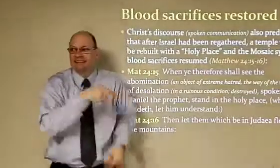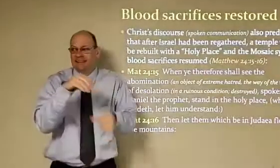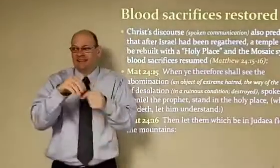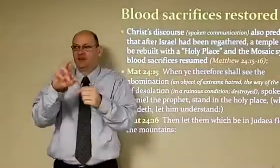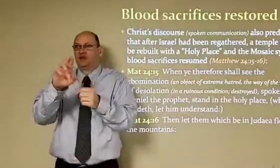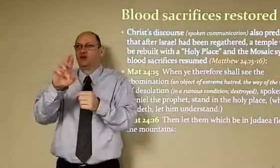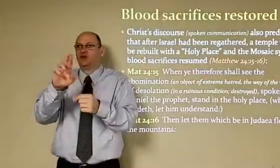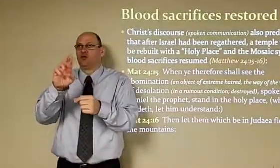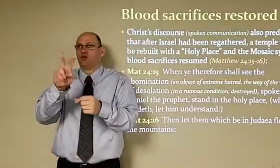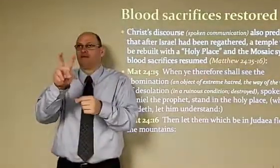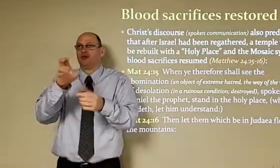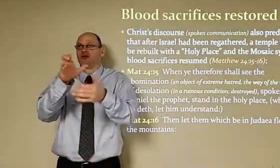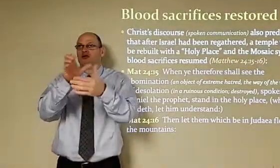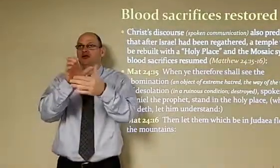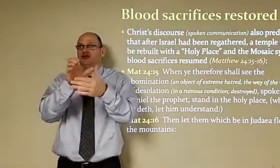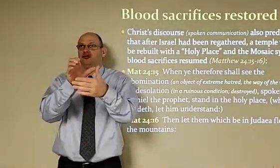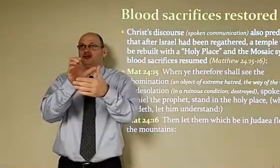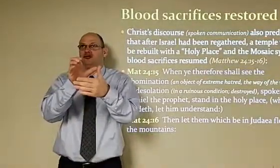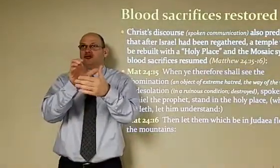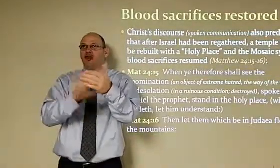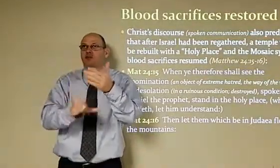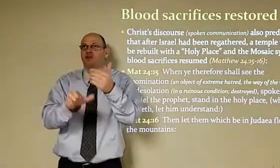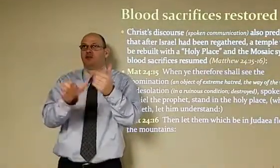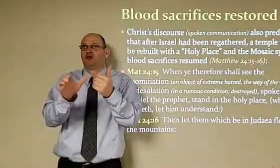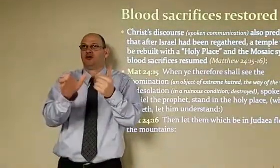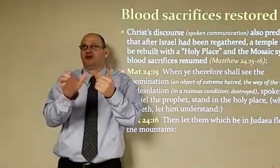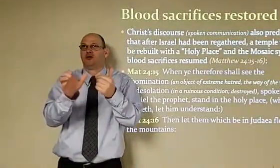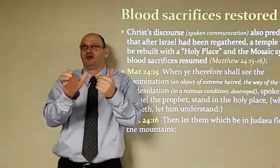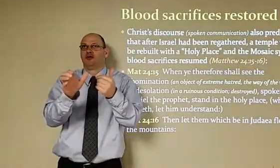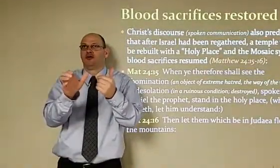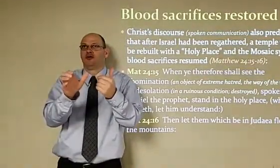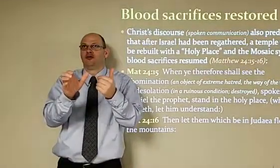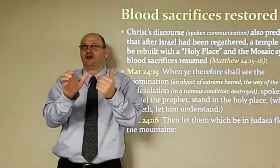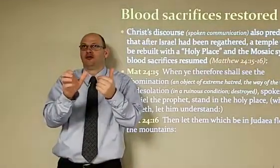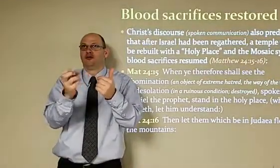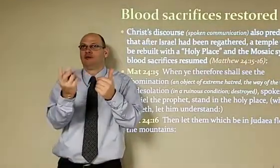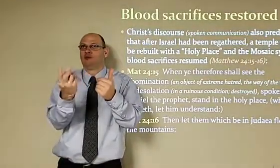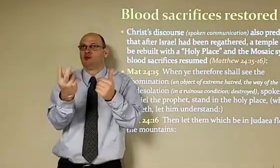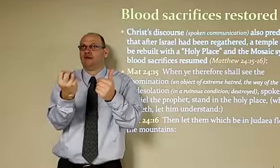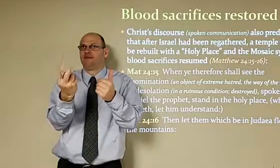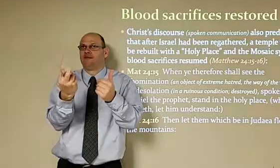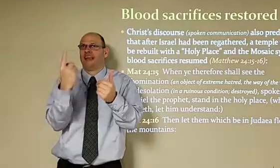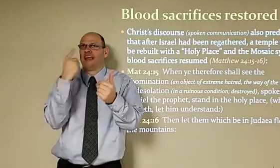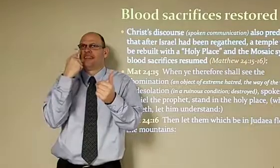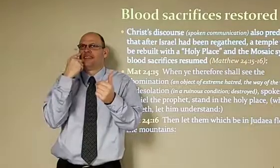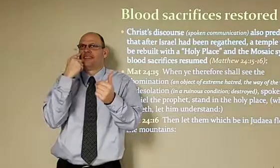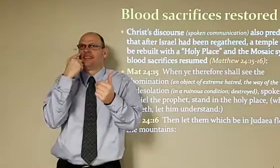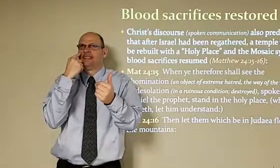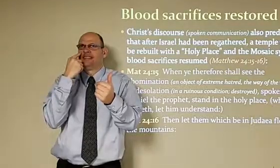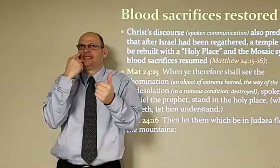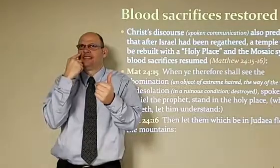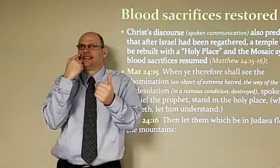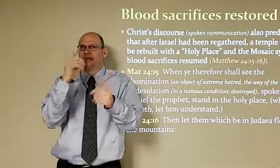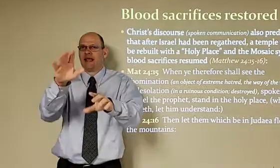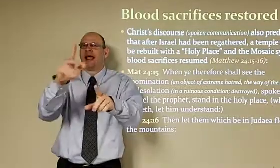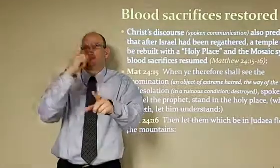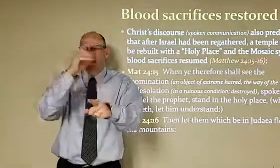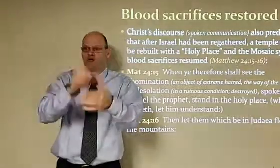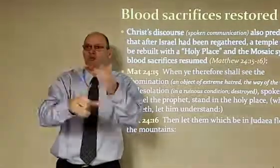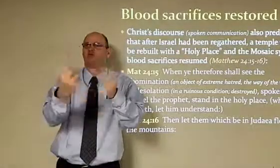talking about them fleeing. It's going to be Revelation chapter 12, I believe. I'm trying to remember.